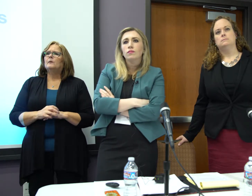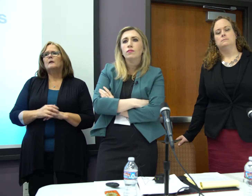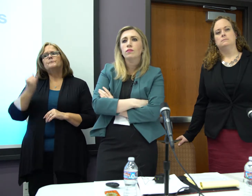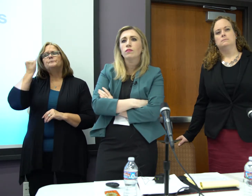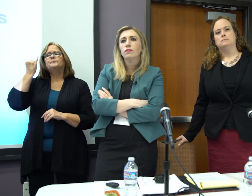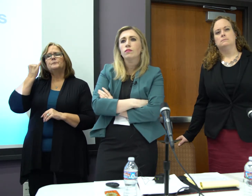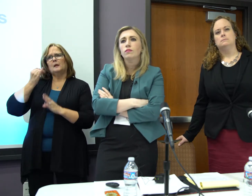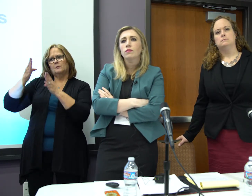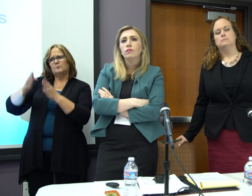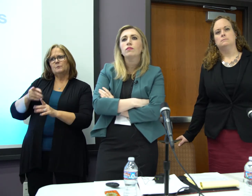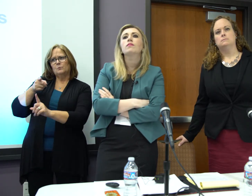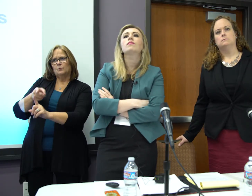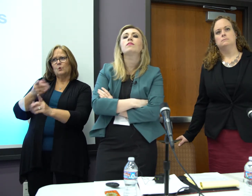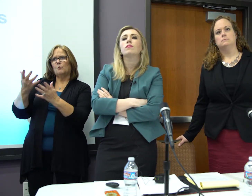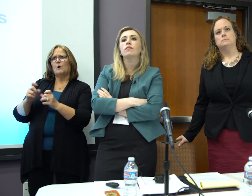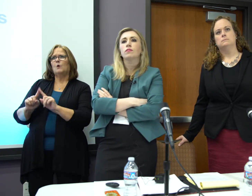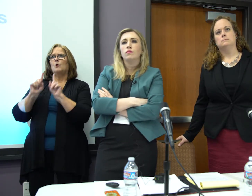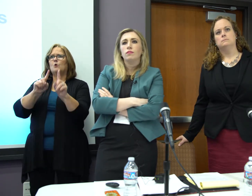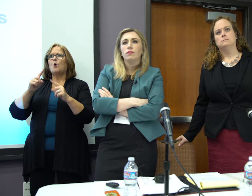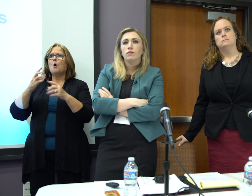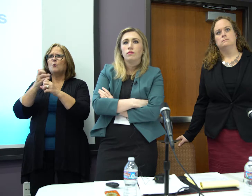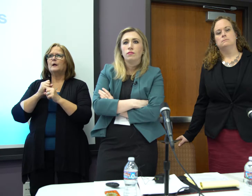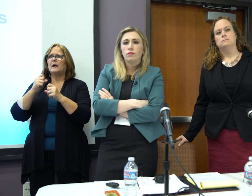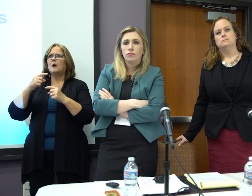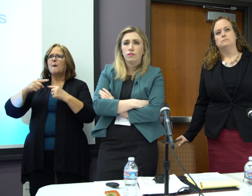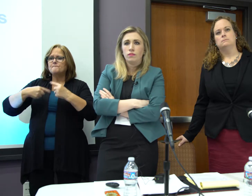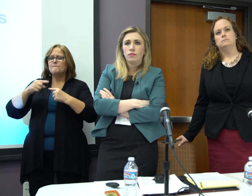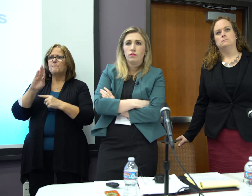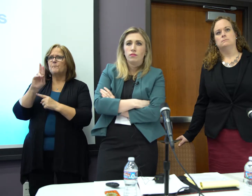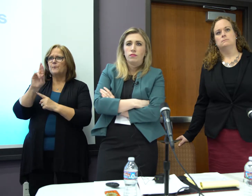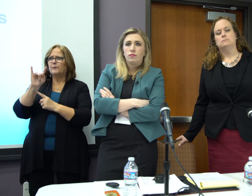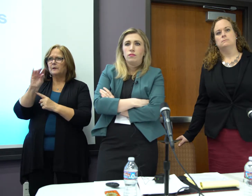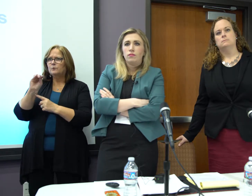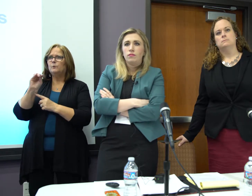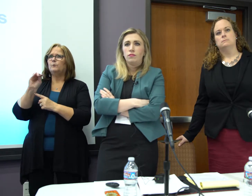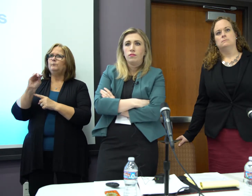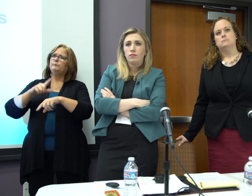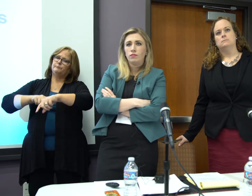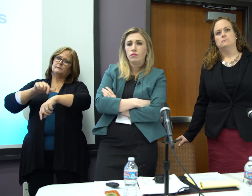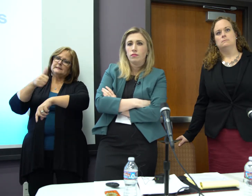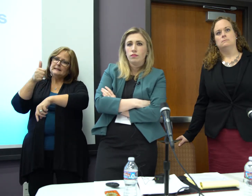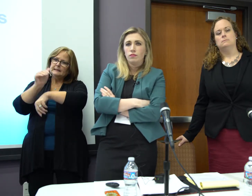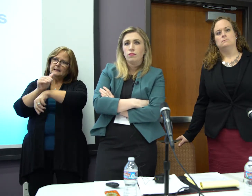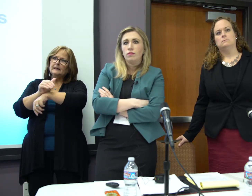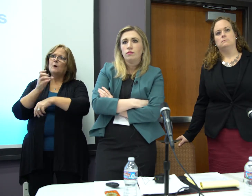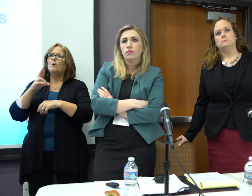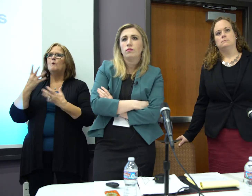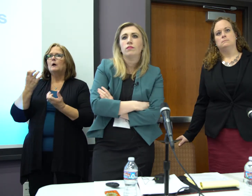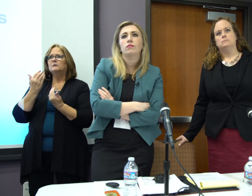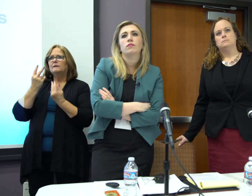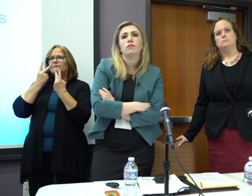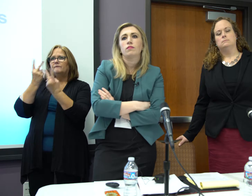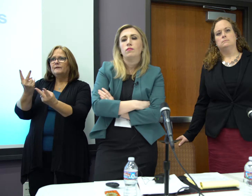Say an individual would like to go get a burrito at 10 o'clock at night, or wants a ride to go visit their family at 9 o'clock when there's